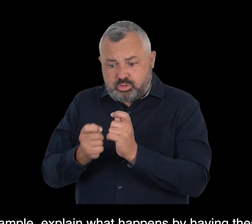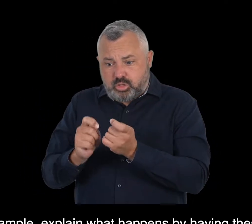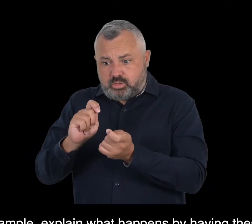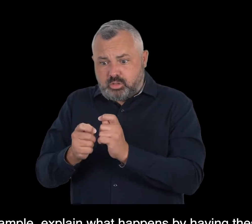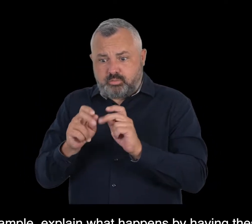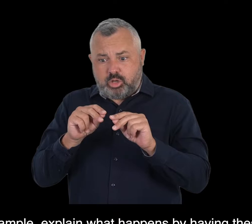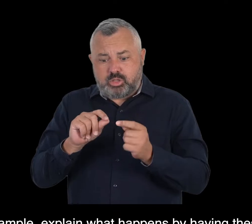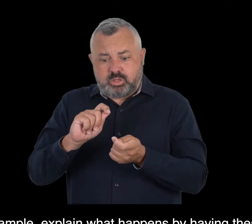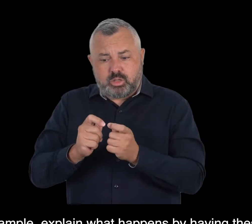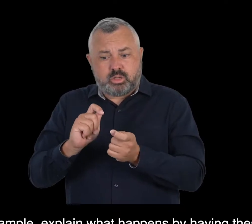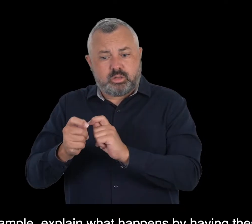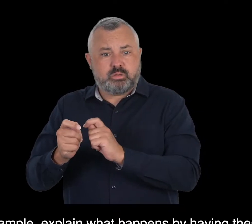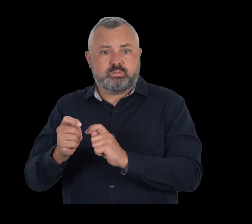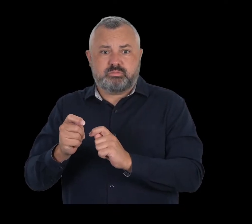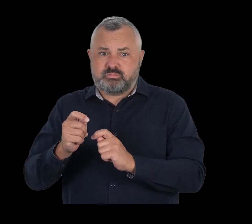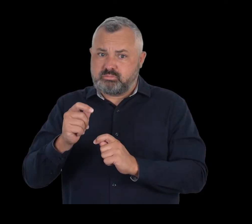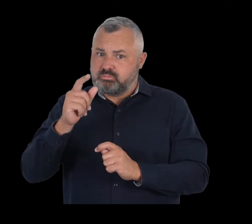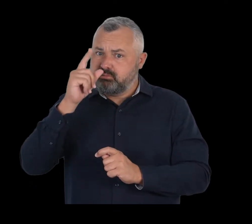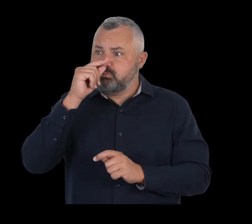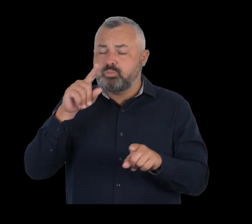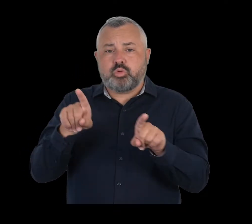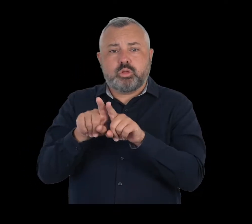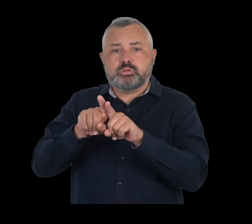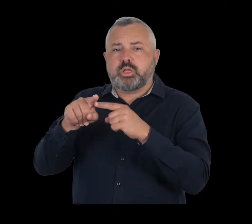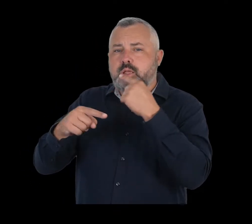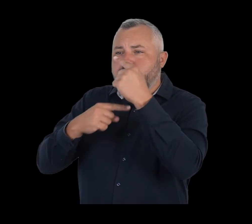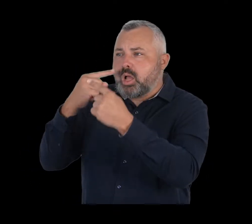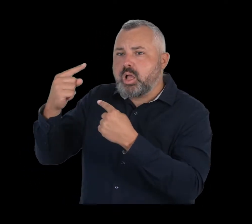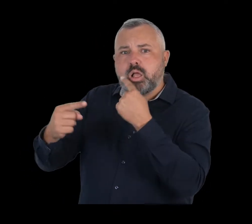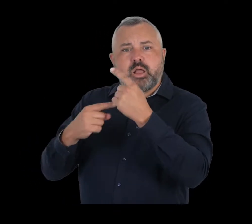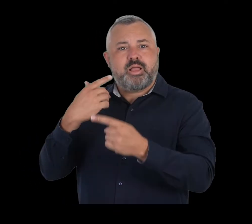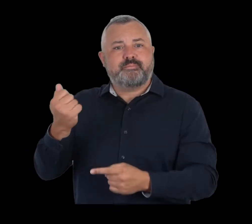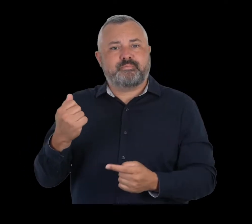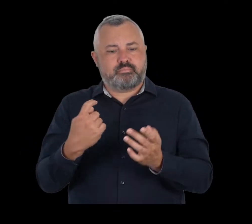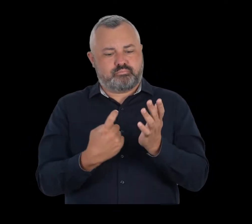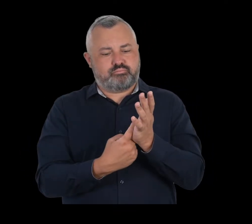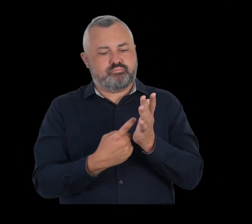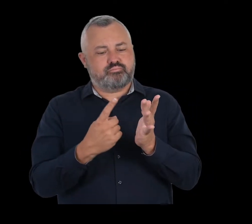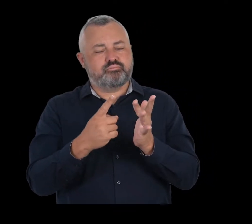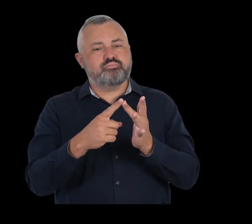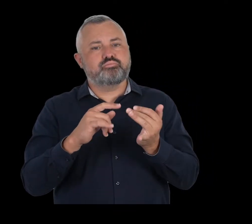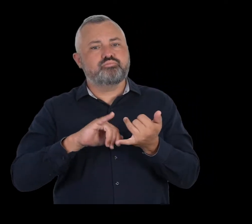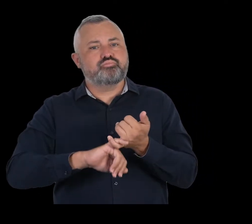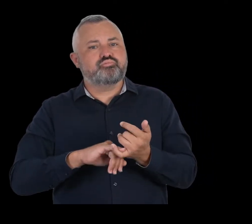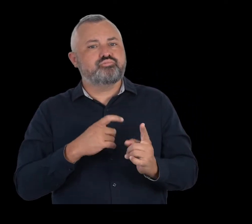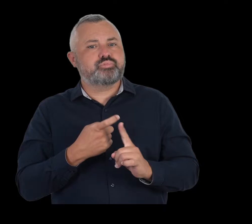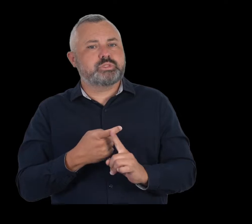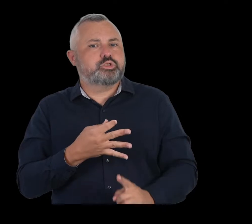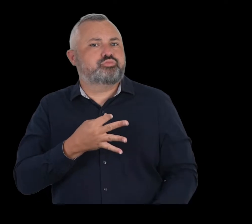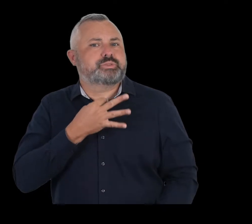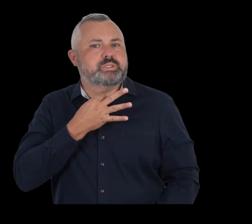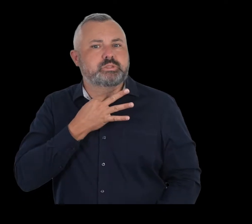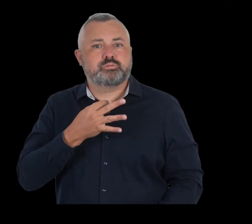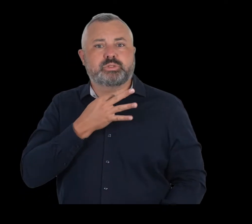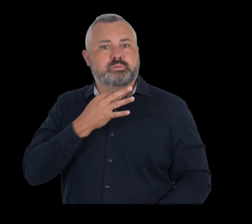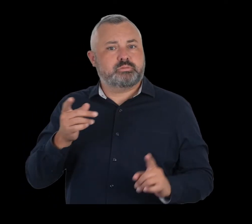The risk. Are you at risk? For example, if the batteries run